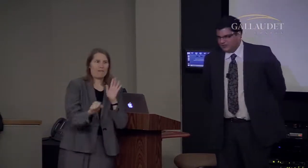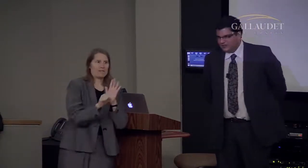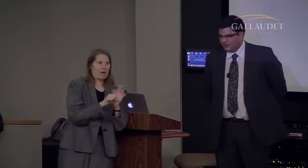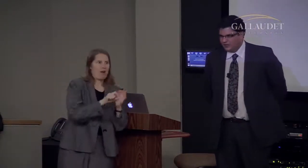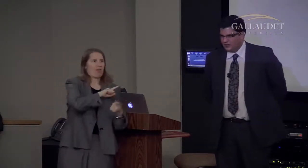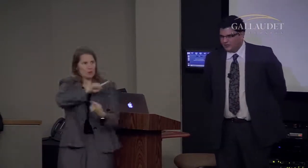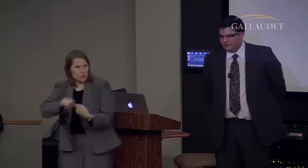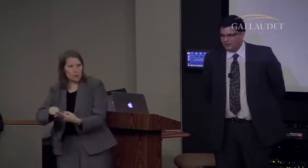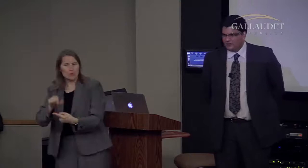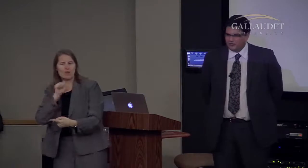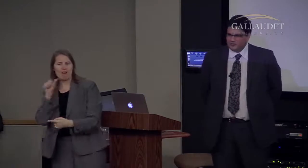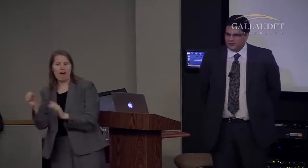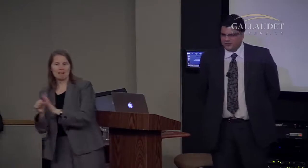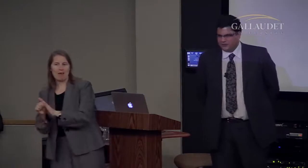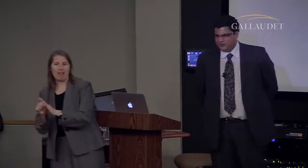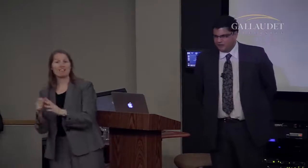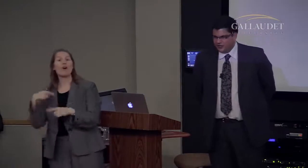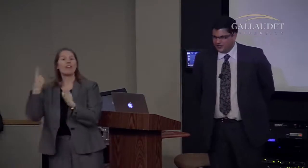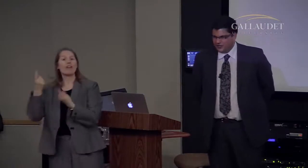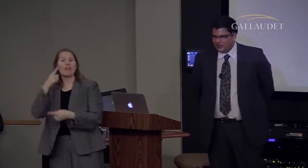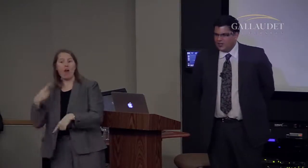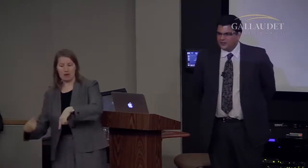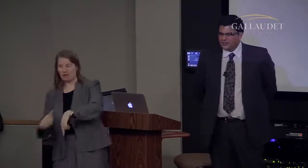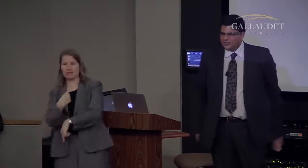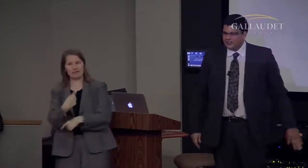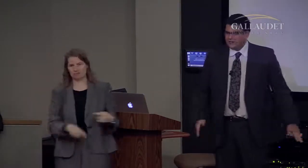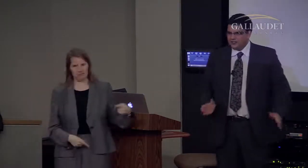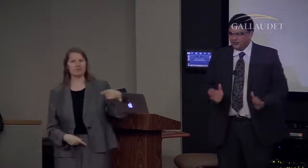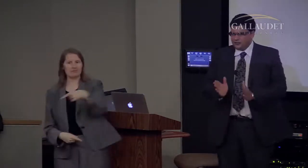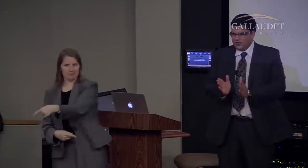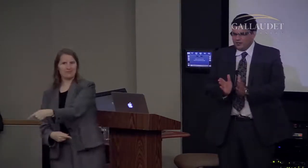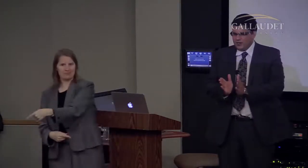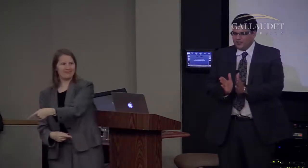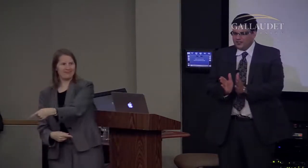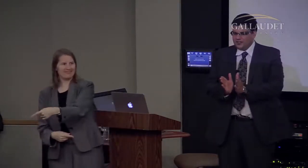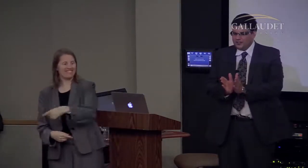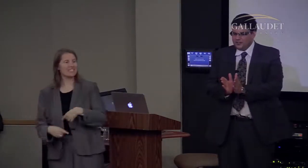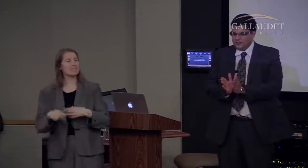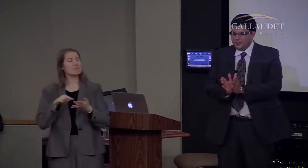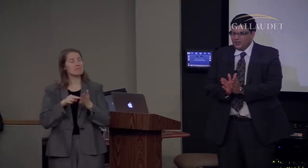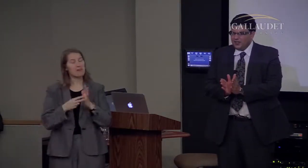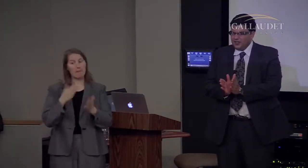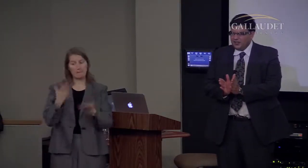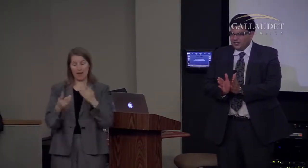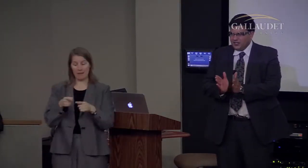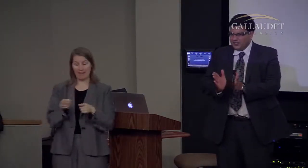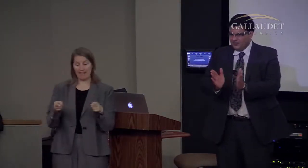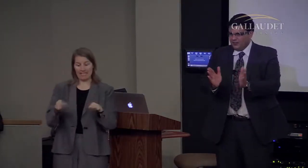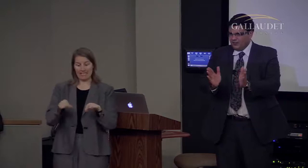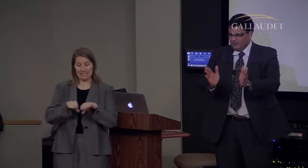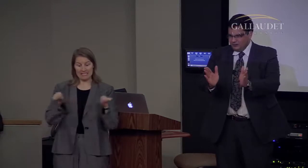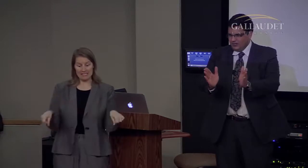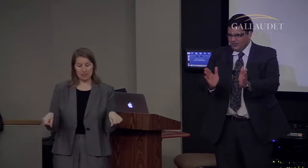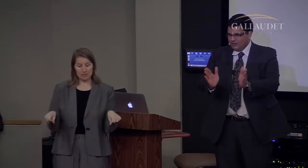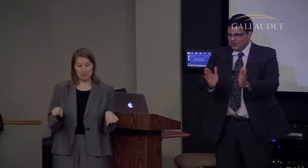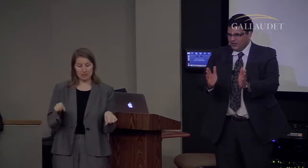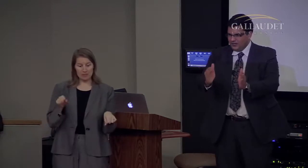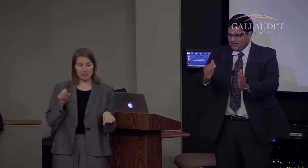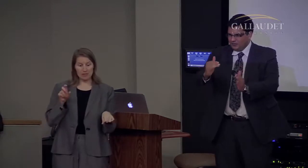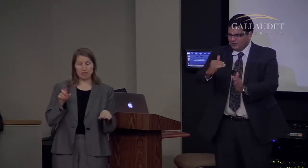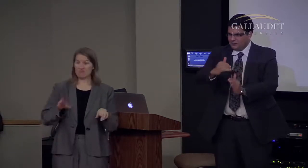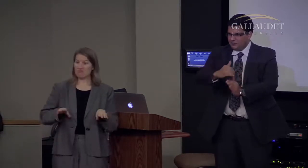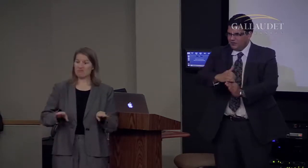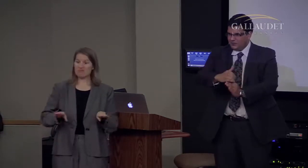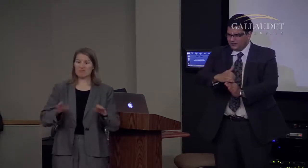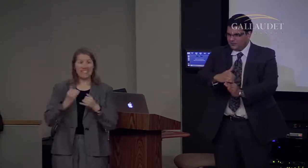to non-symbolic than from non-symbolic to symbolic, consistent with the notion that maybe these systems initially developed